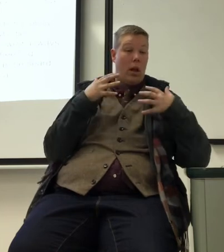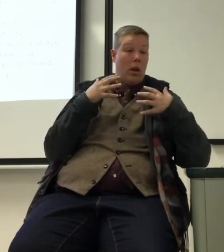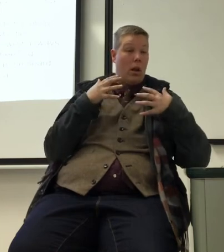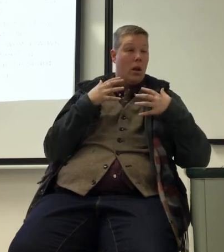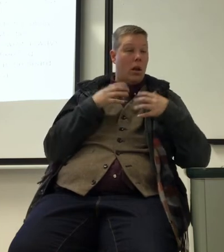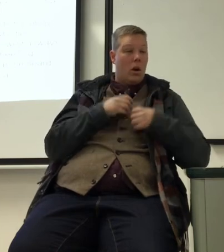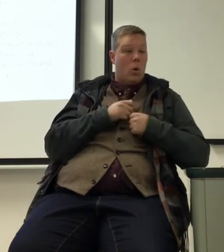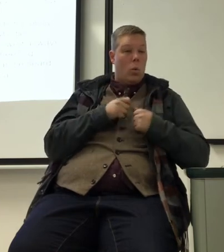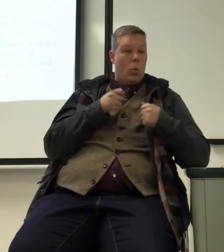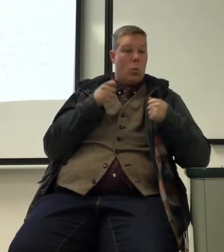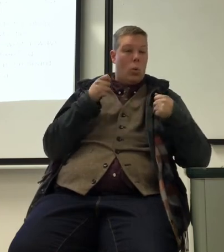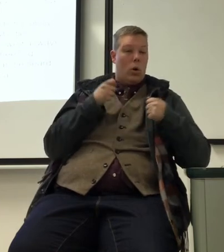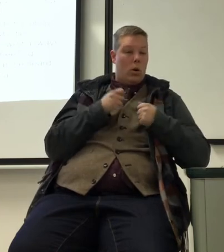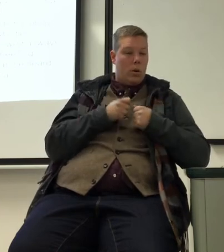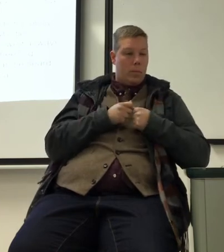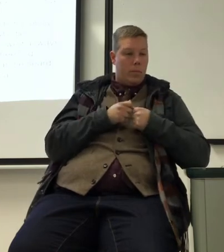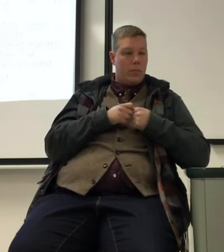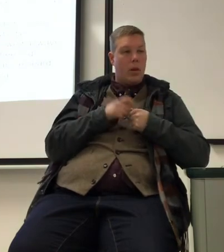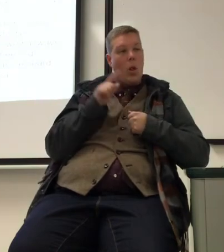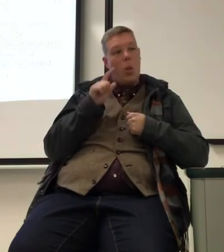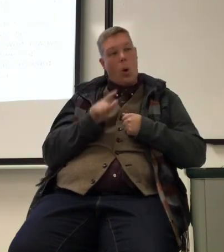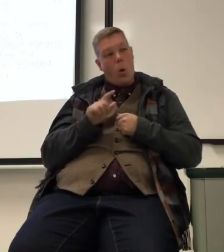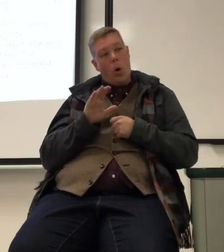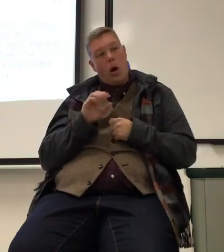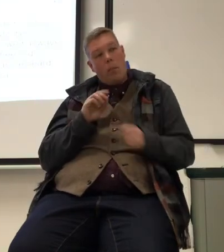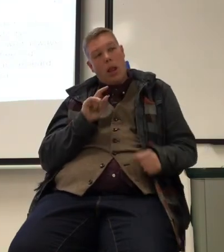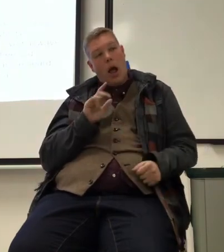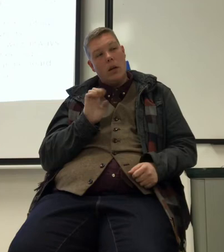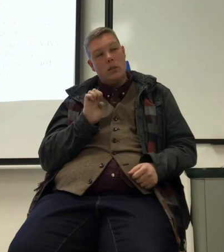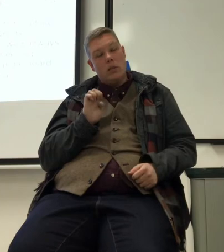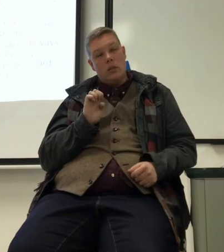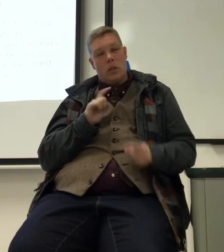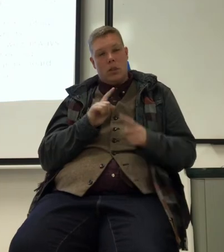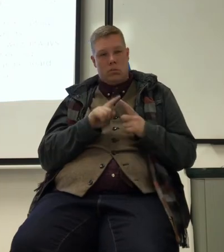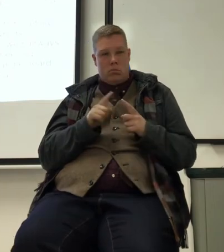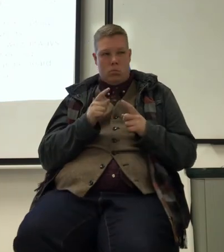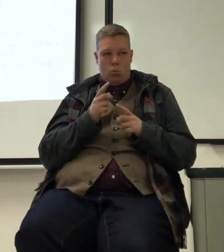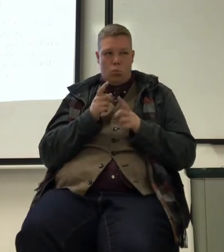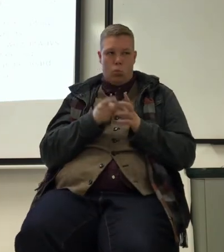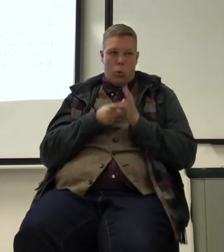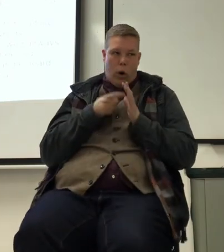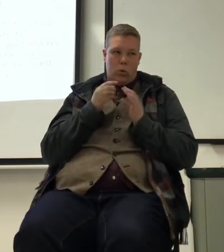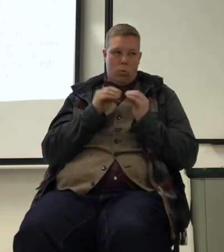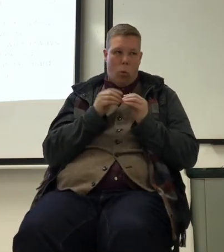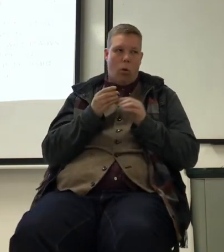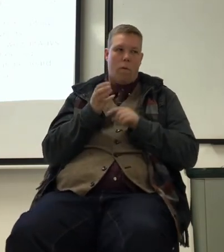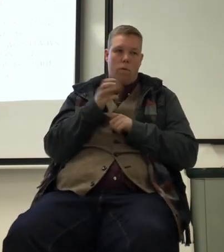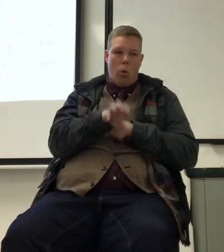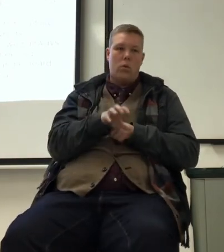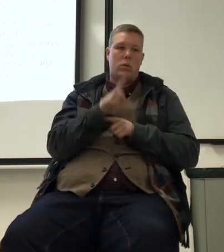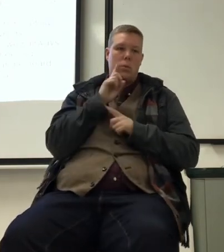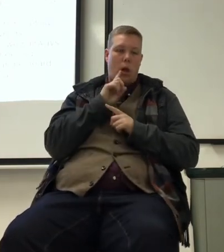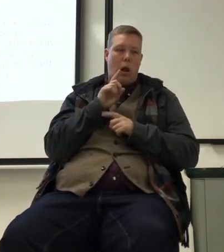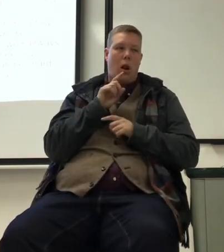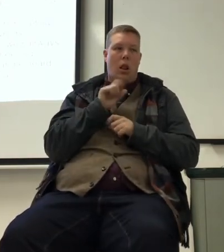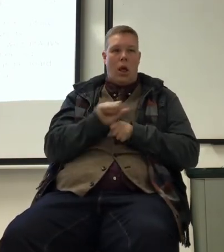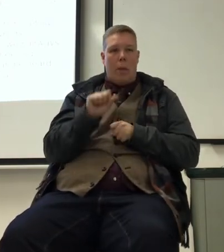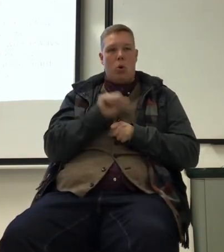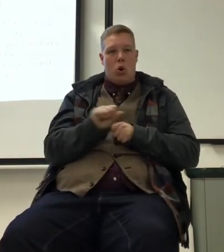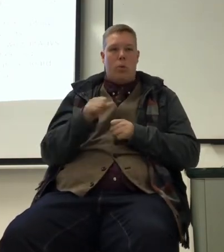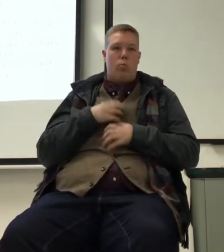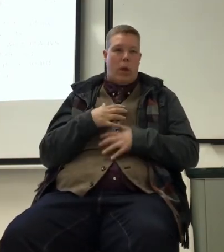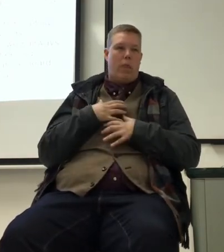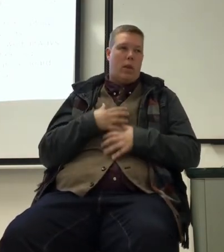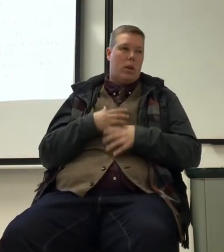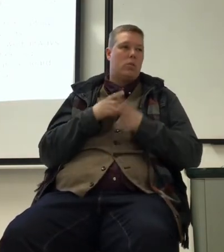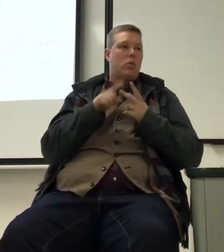A low compliance lung requires more force, labored, difficult breathing. So that's not good. Your inspiratory muscles have to stretch a little